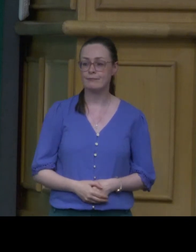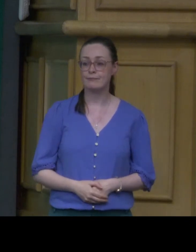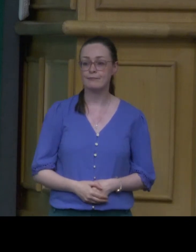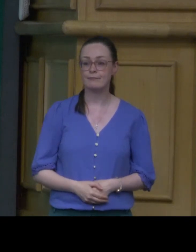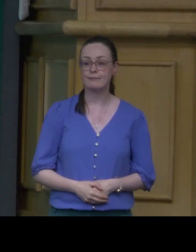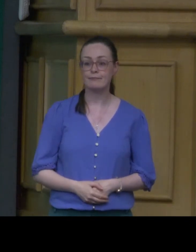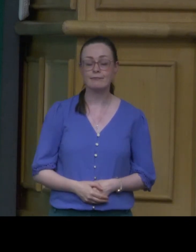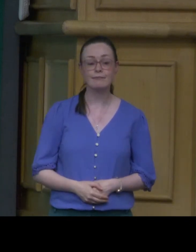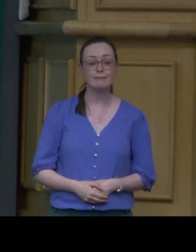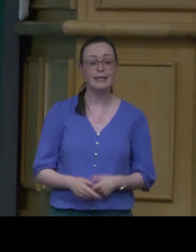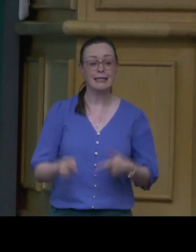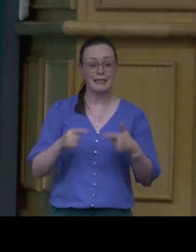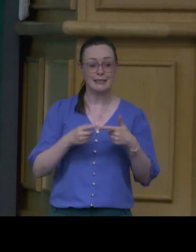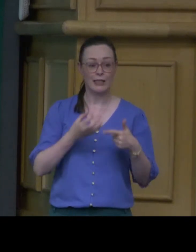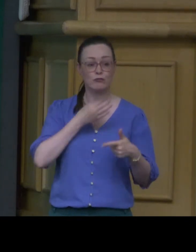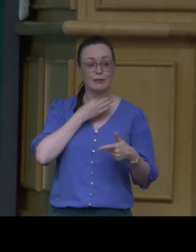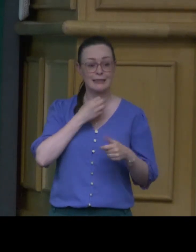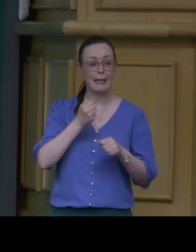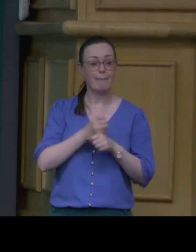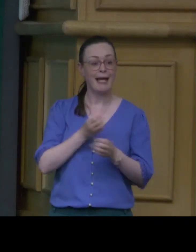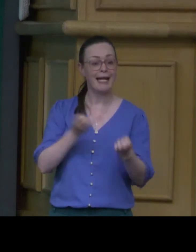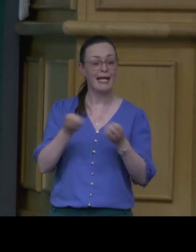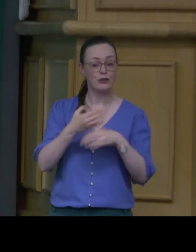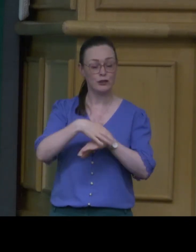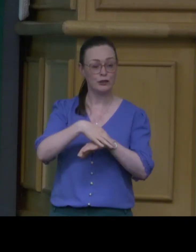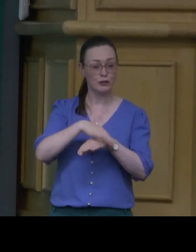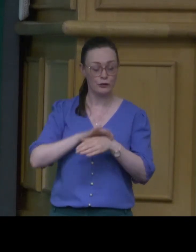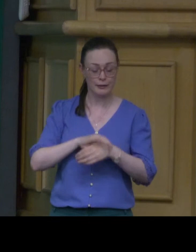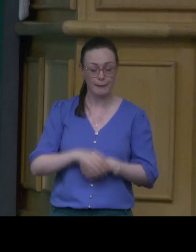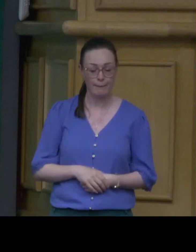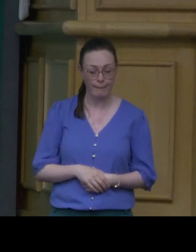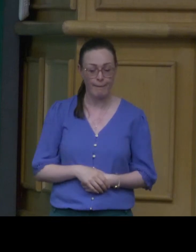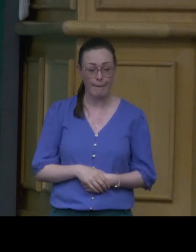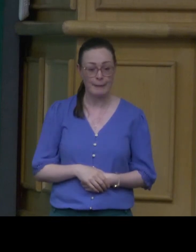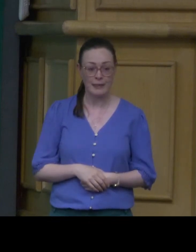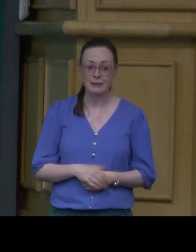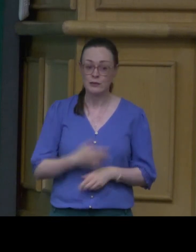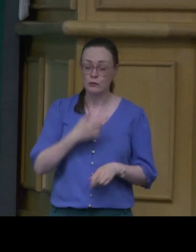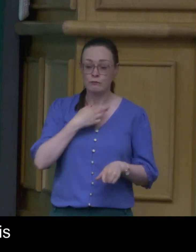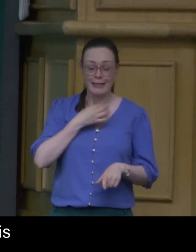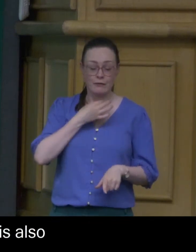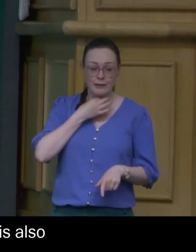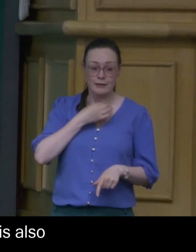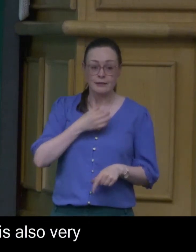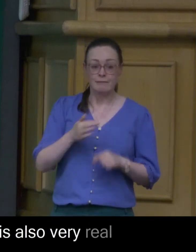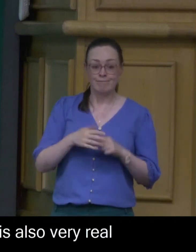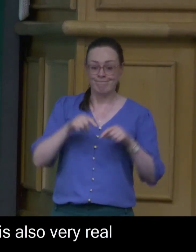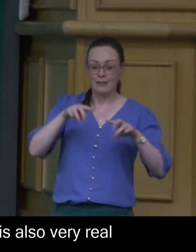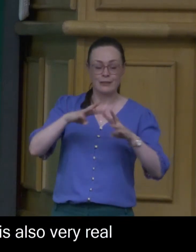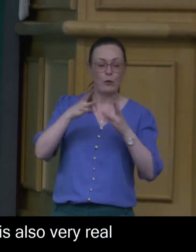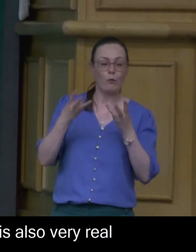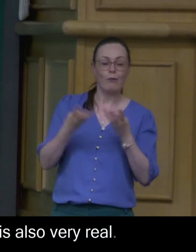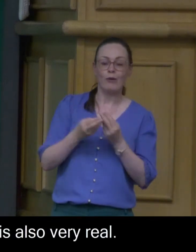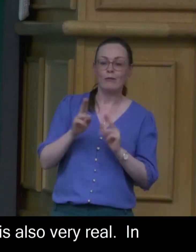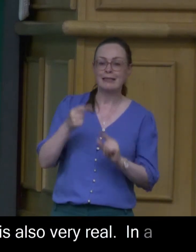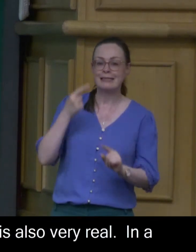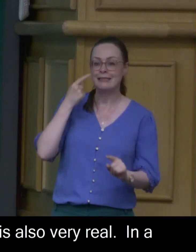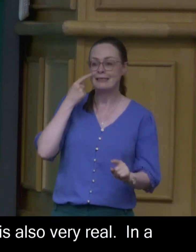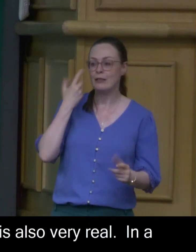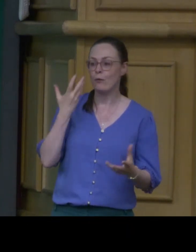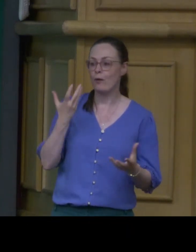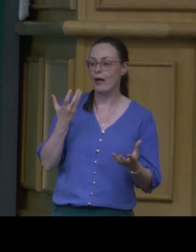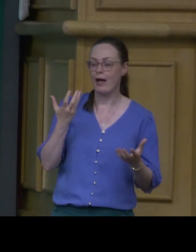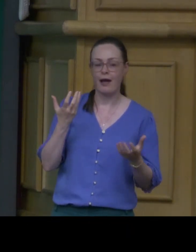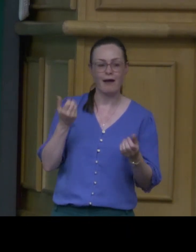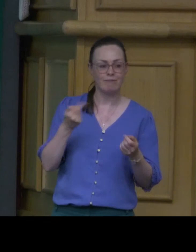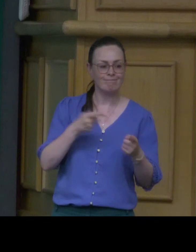The second risk, if I can, on energy security is also very real. In a world where we're seeing